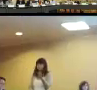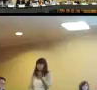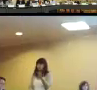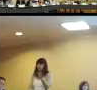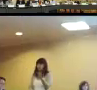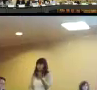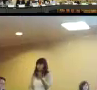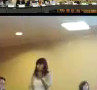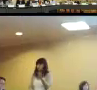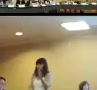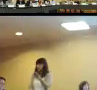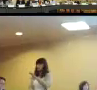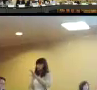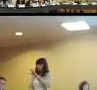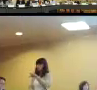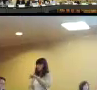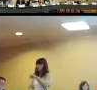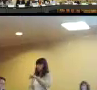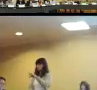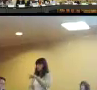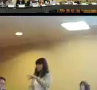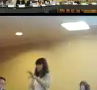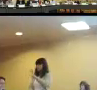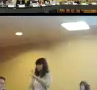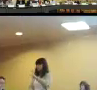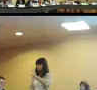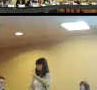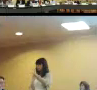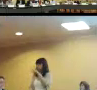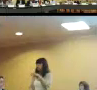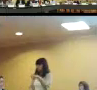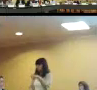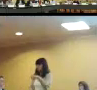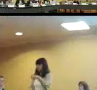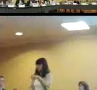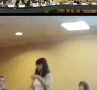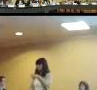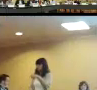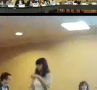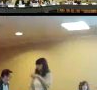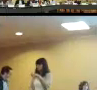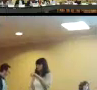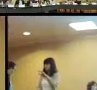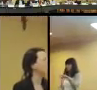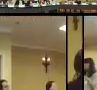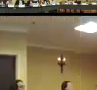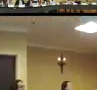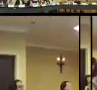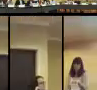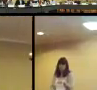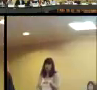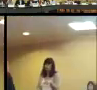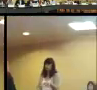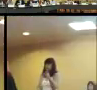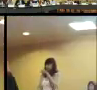just to make sure folks on Zoom heard the question, so Claudia asked, this is for all types of,